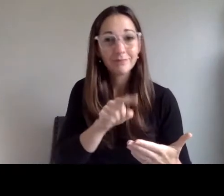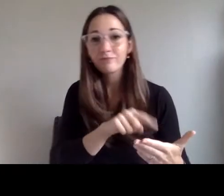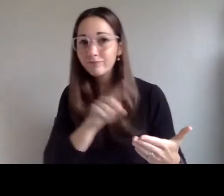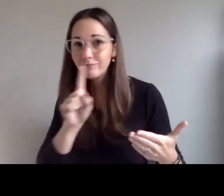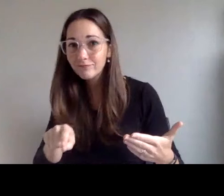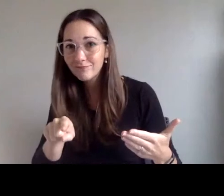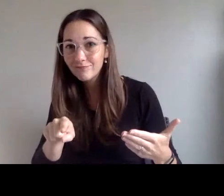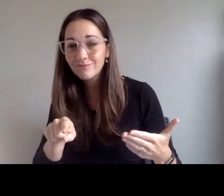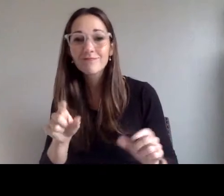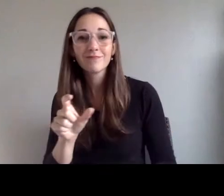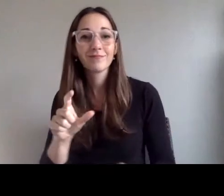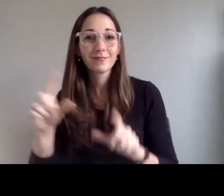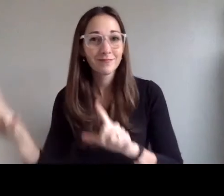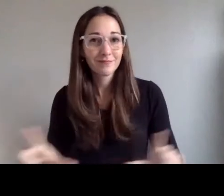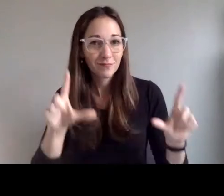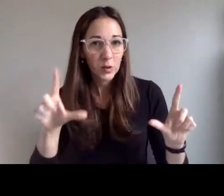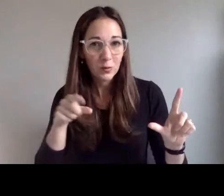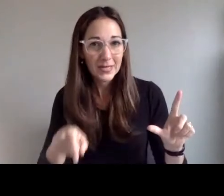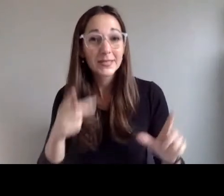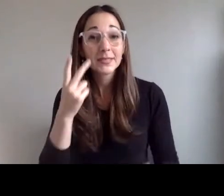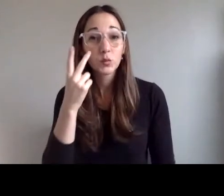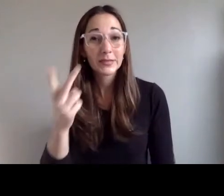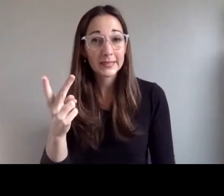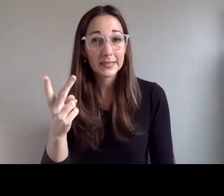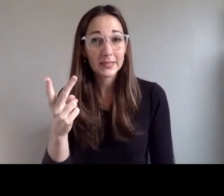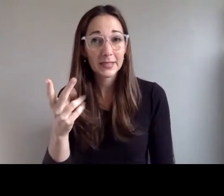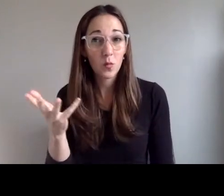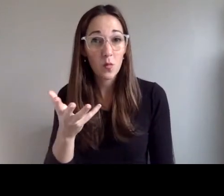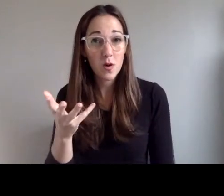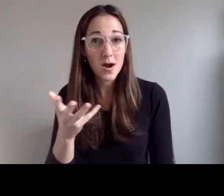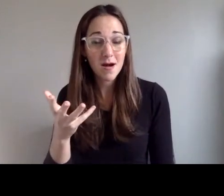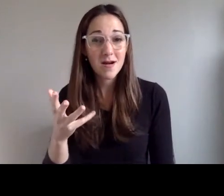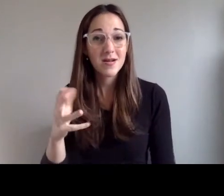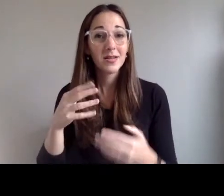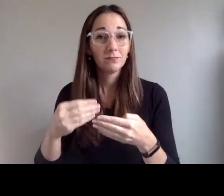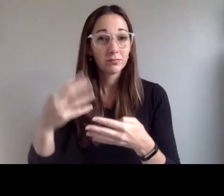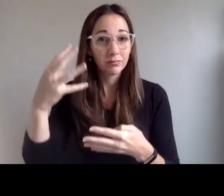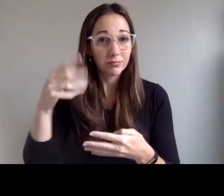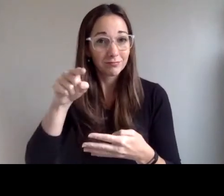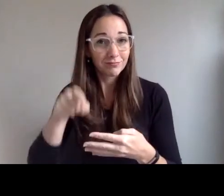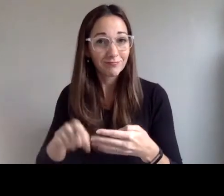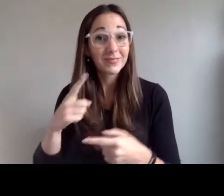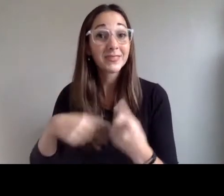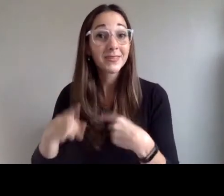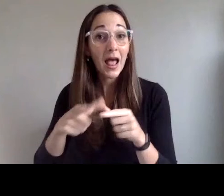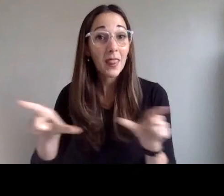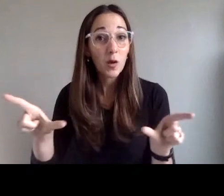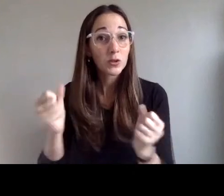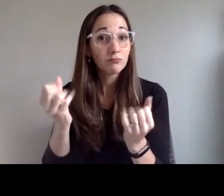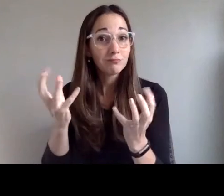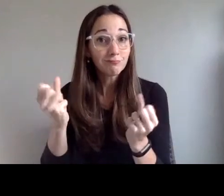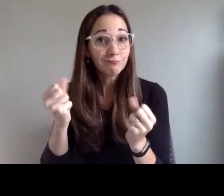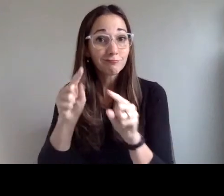then on our next screen, you can see that we also have a choice of multiple sign